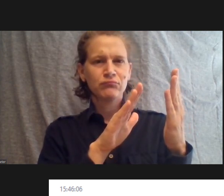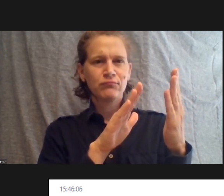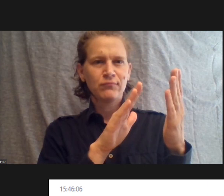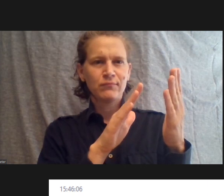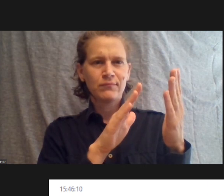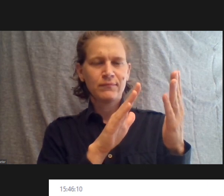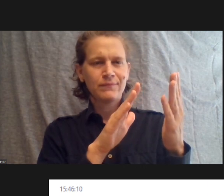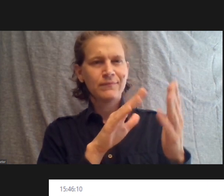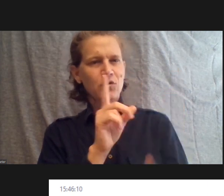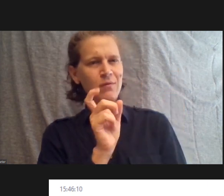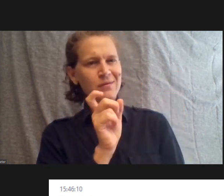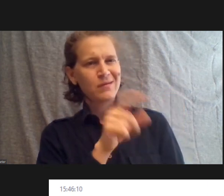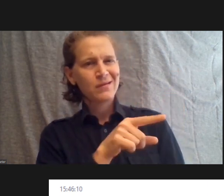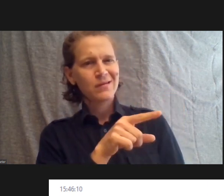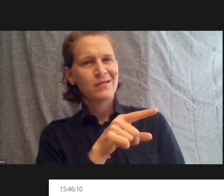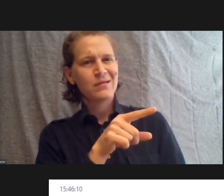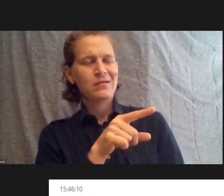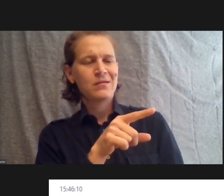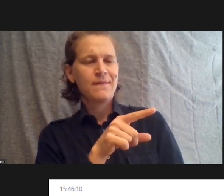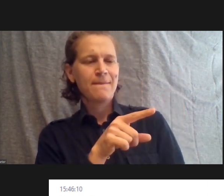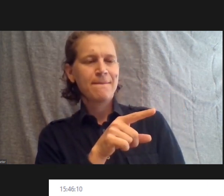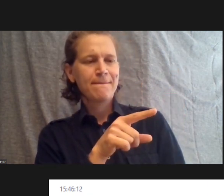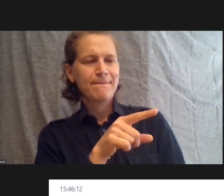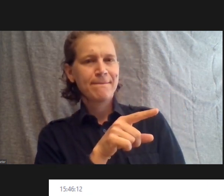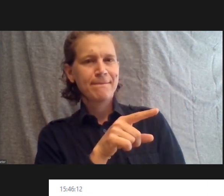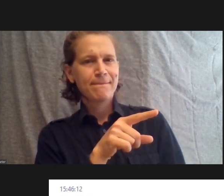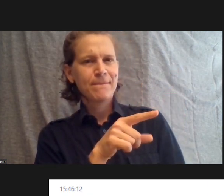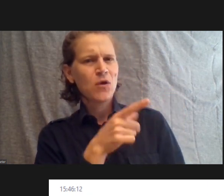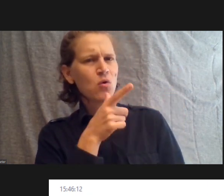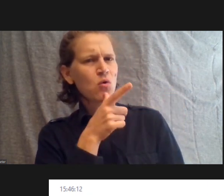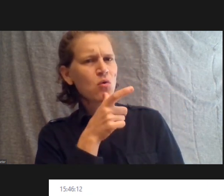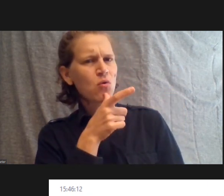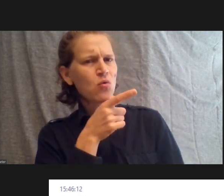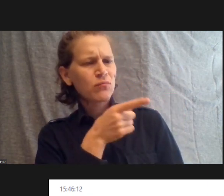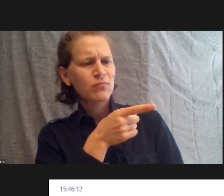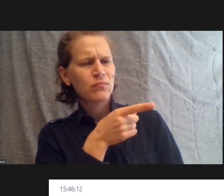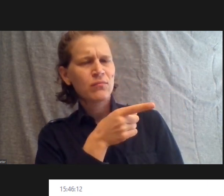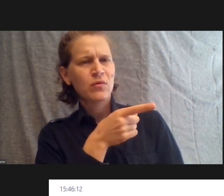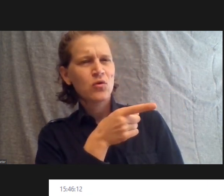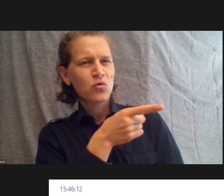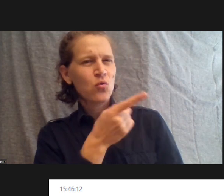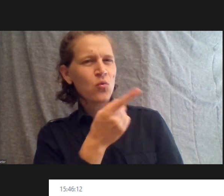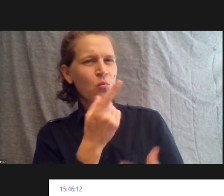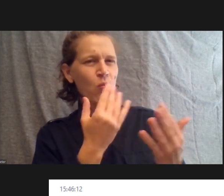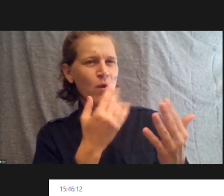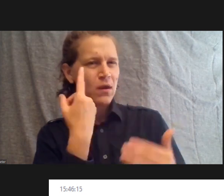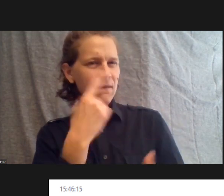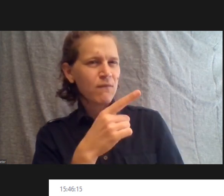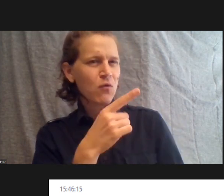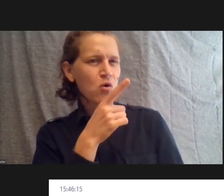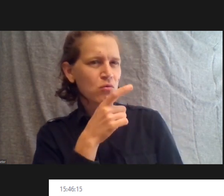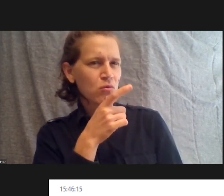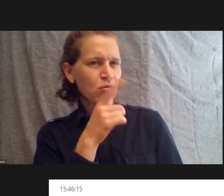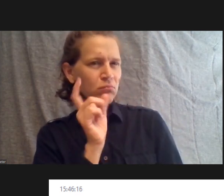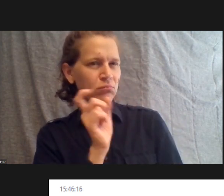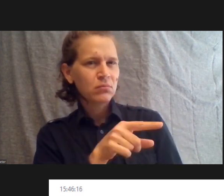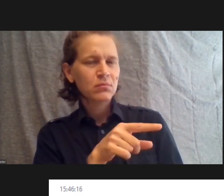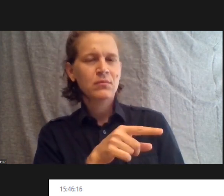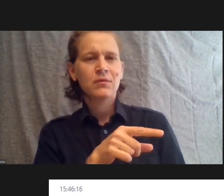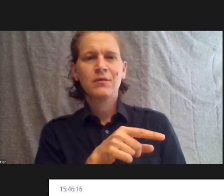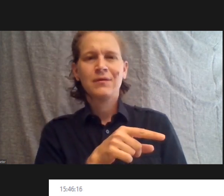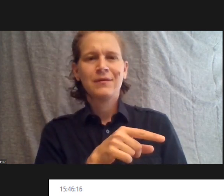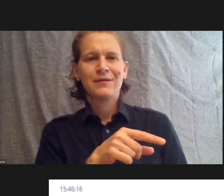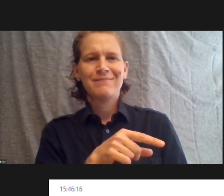and asked the driver who he was waiting for. I couldn't